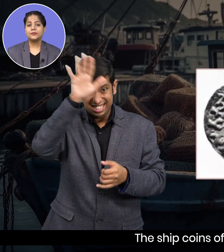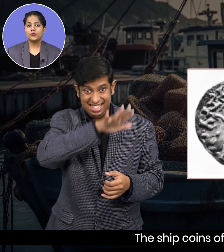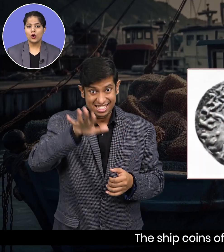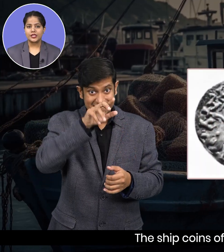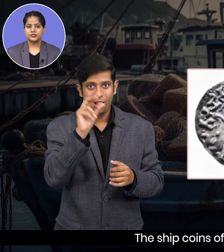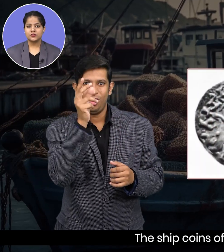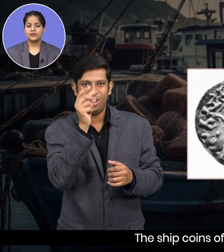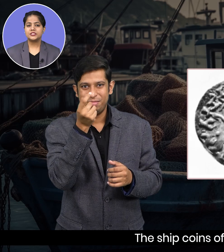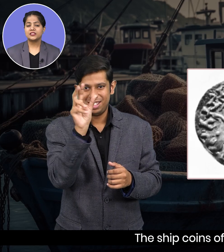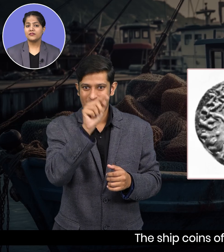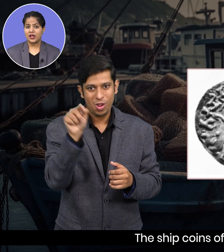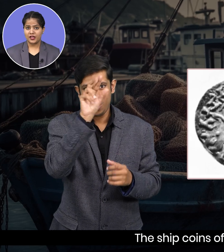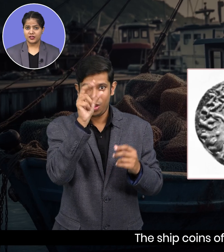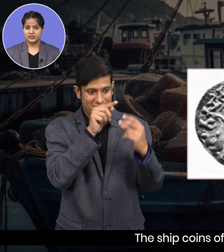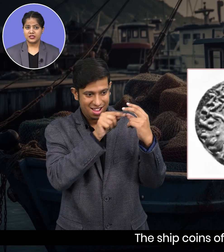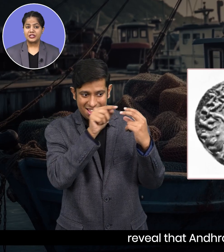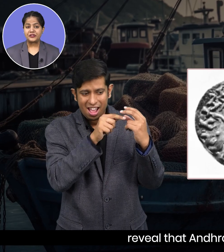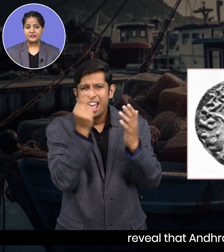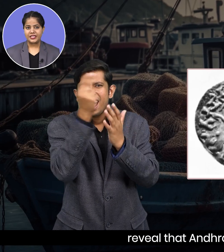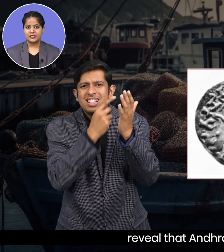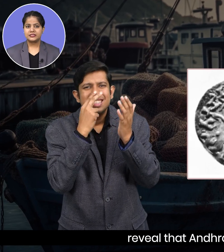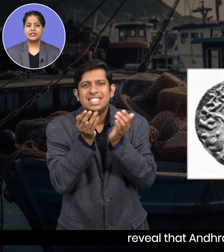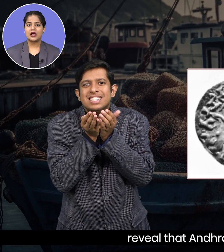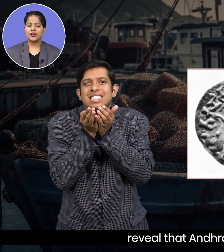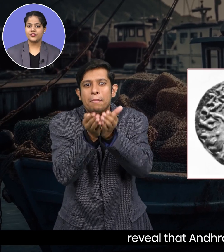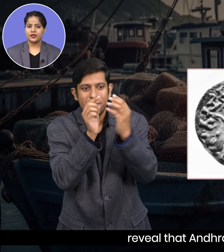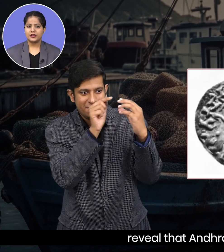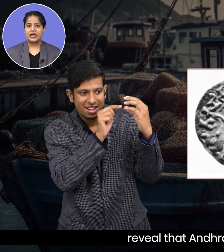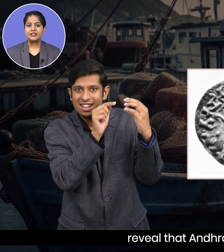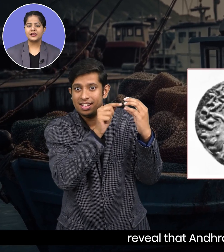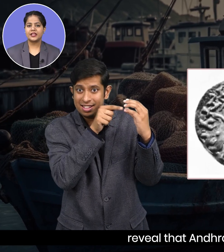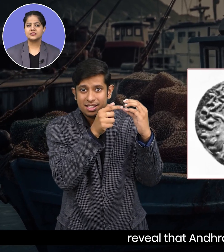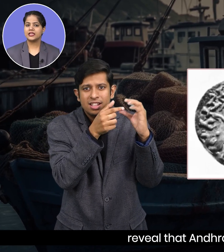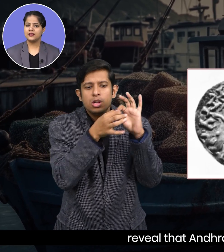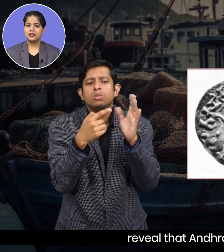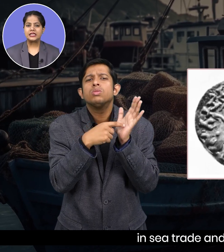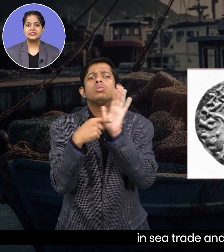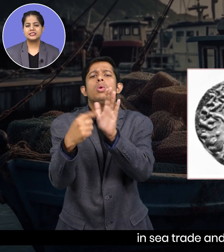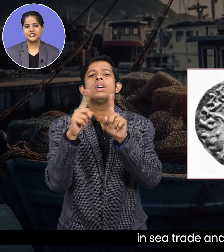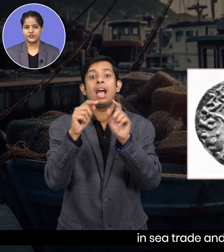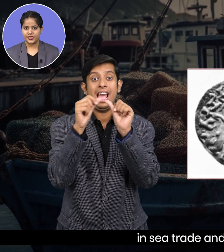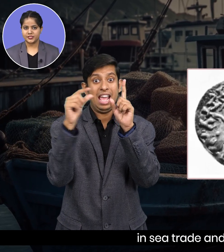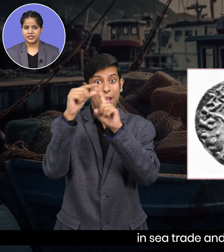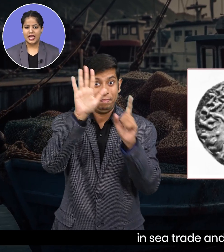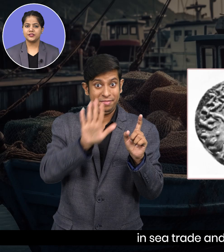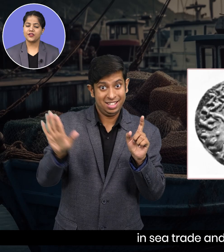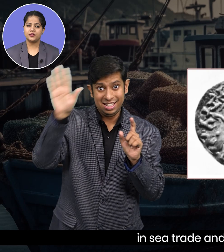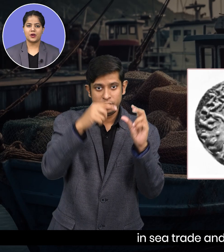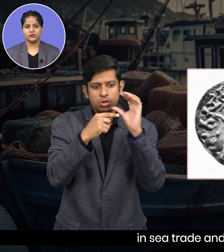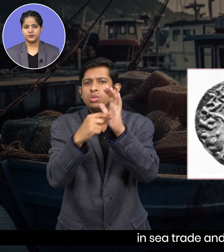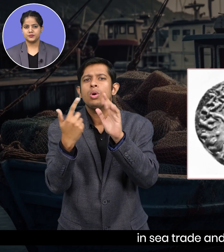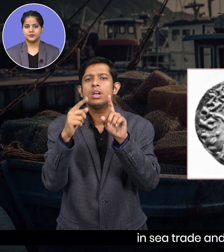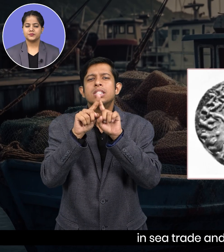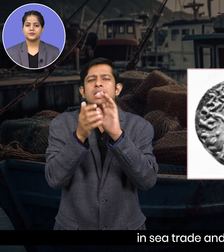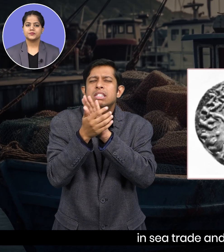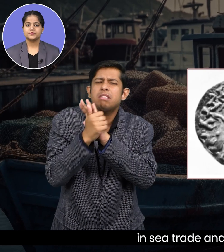The ship coins of Satavahanas reveal that Andhra had great skill in sea trade and naval